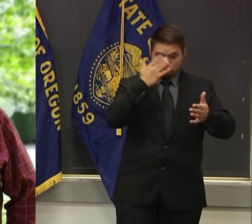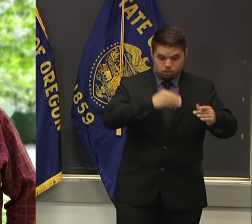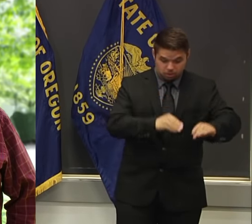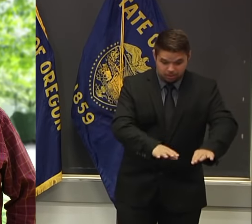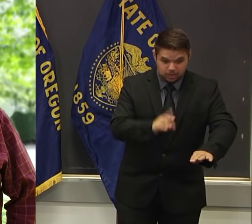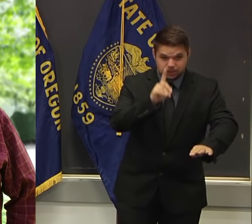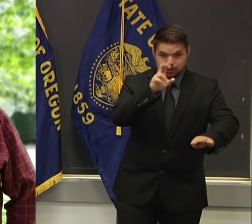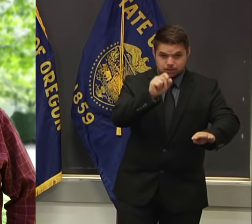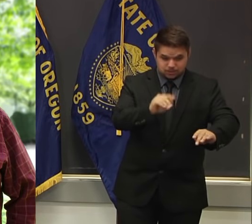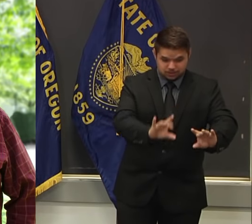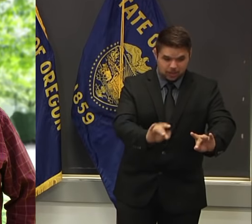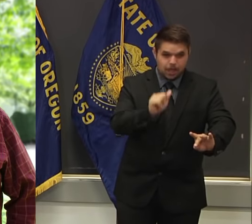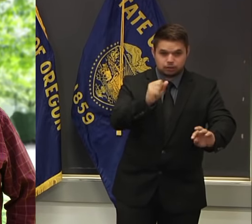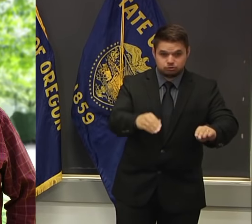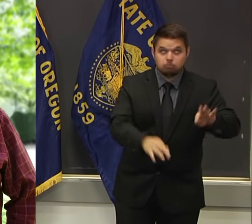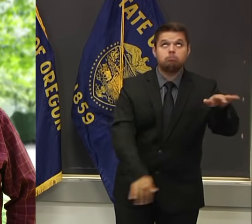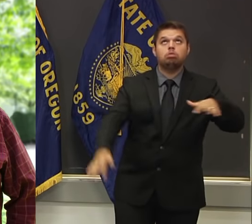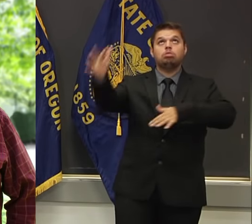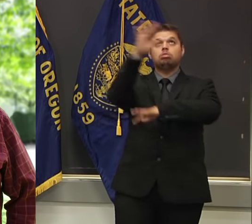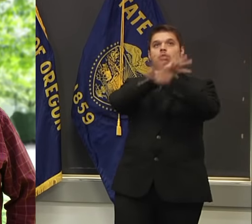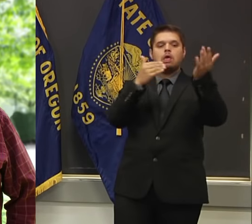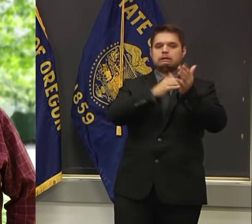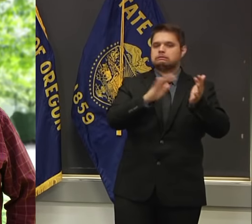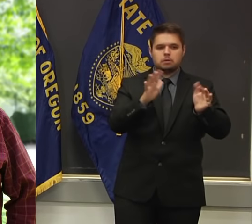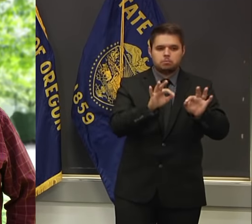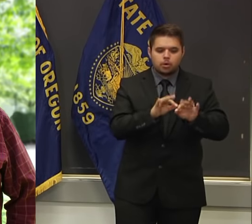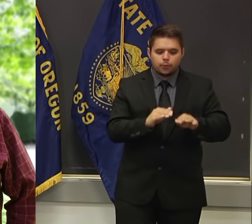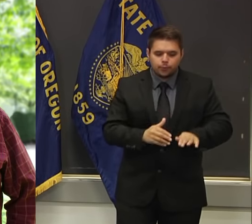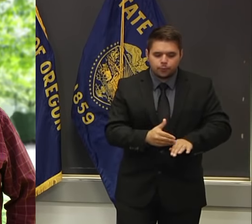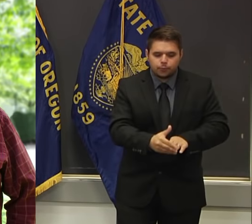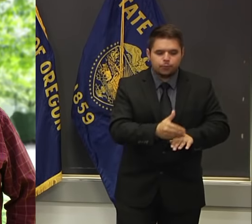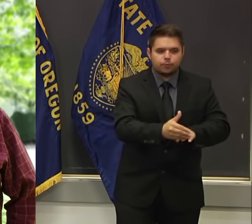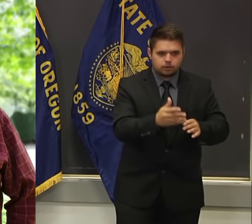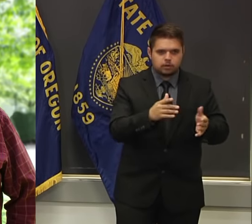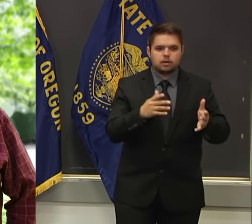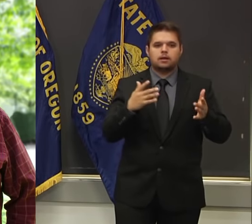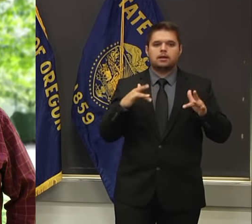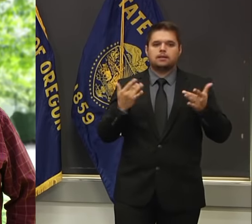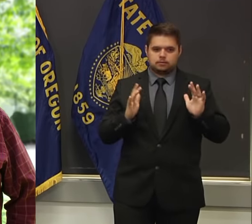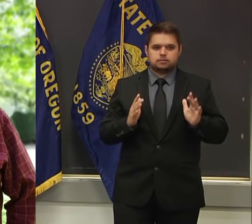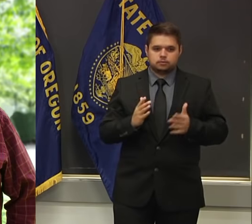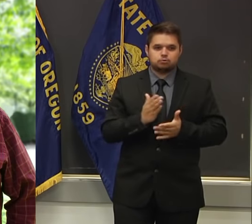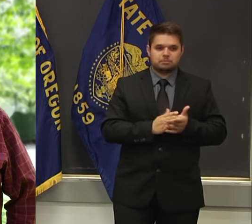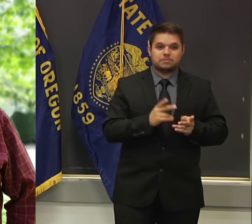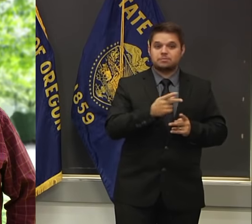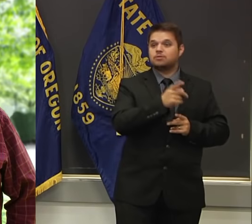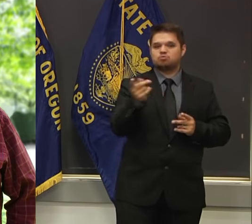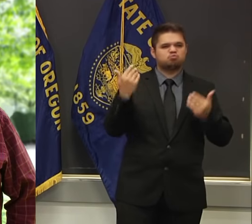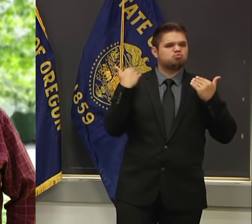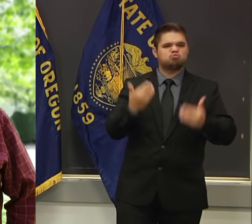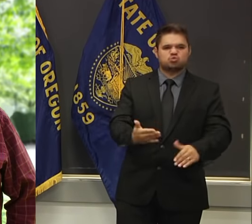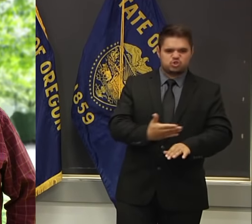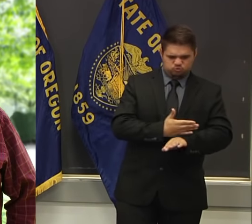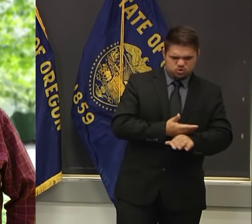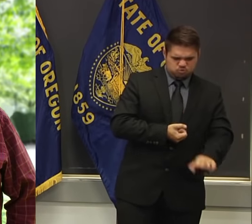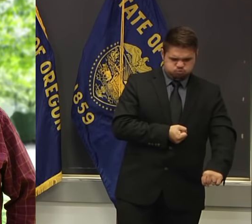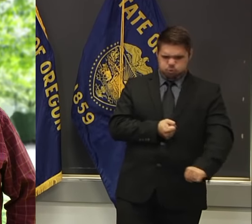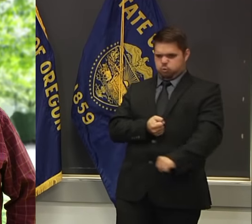used properly. The unfortunate reality is that most of us don't use our brooms properly. We sweep much more